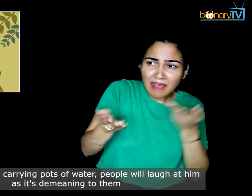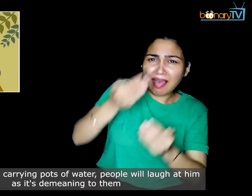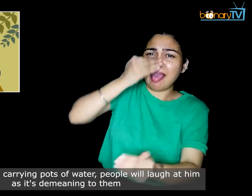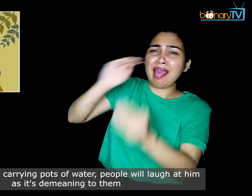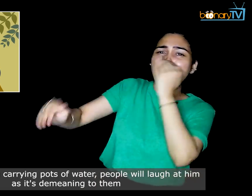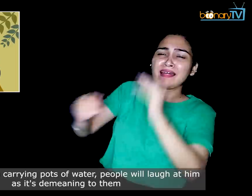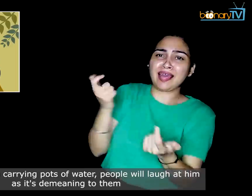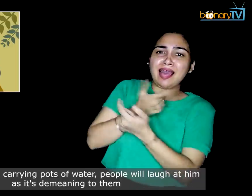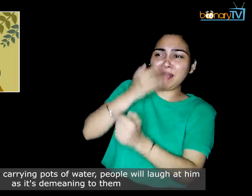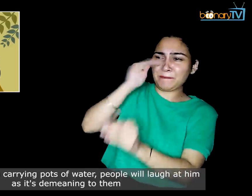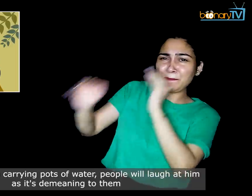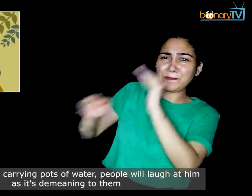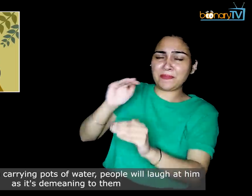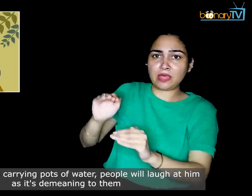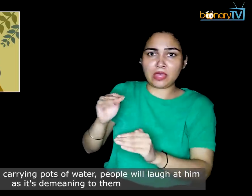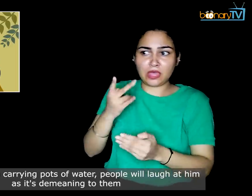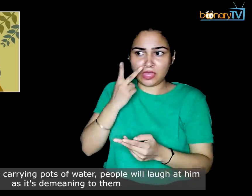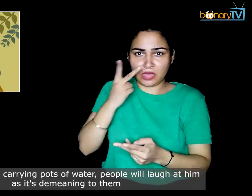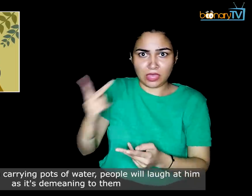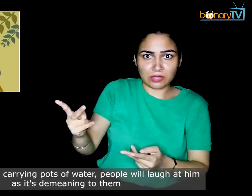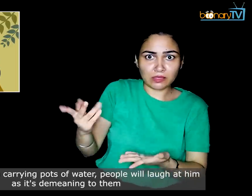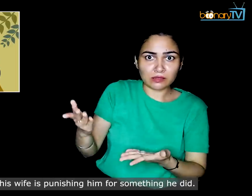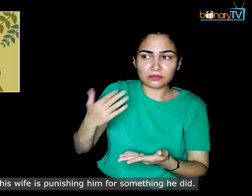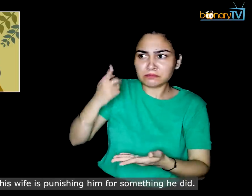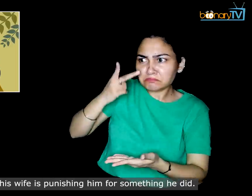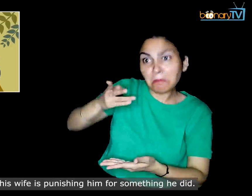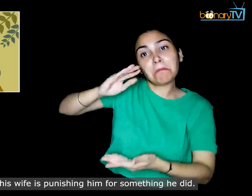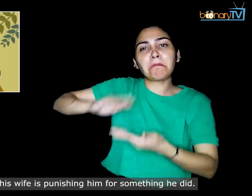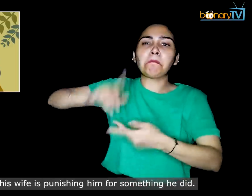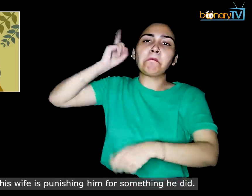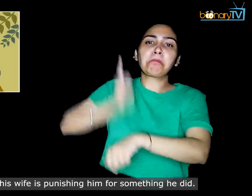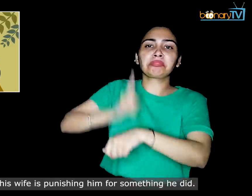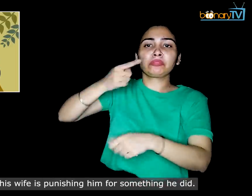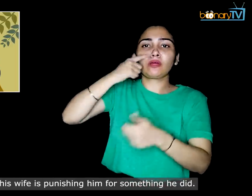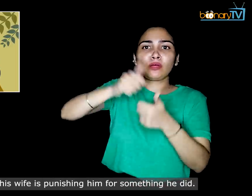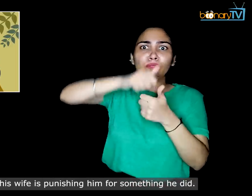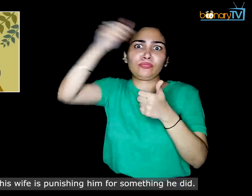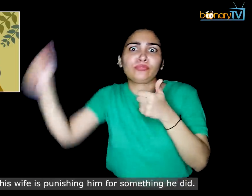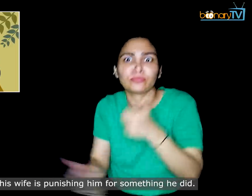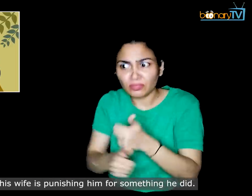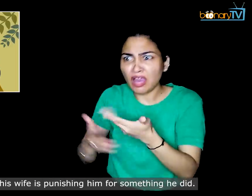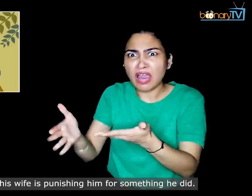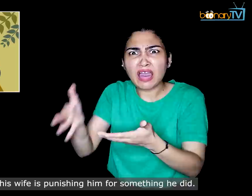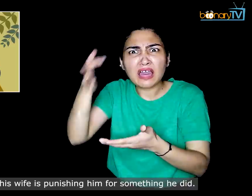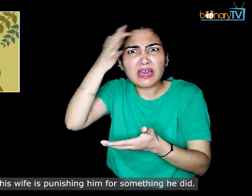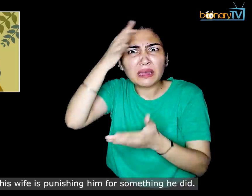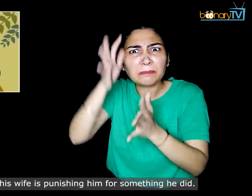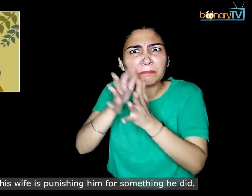laugh at him as it's demeaning to them and ask him if his wife is punishing him for something he did.